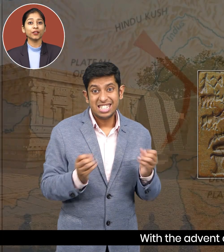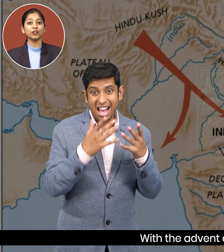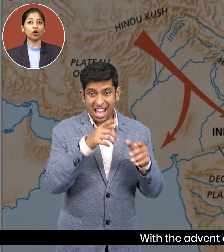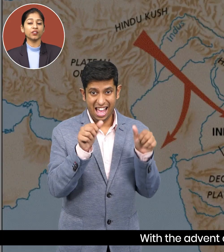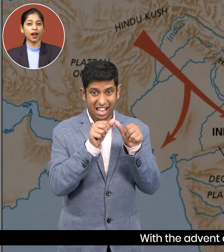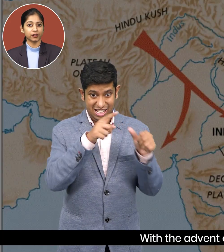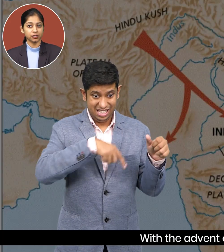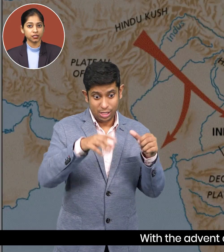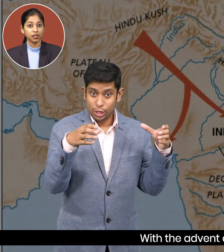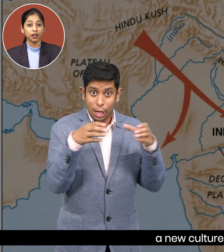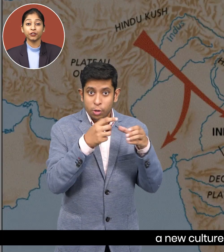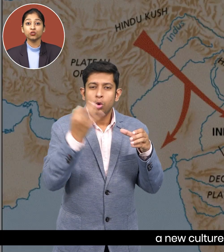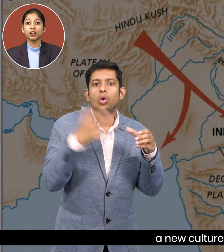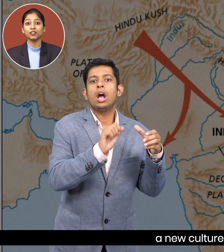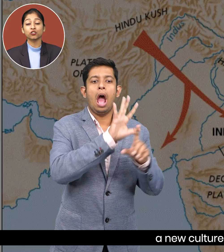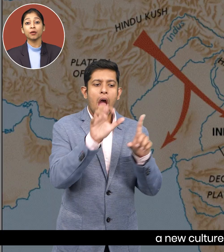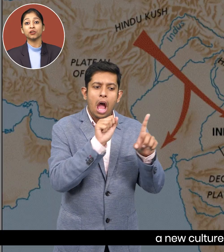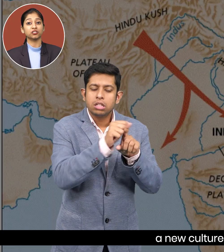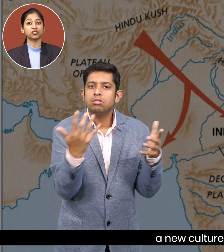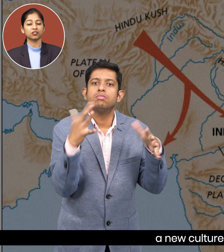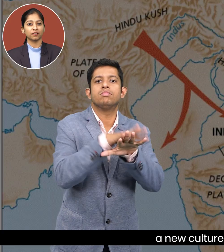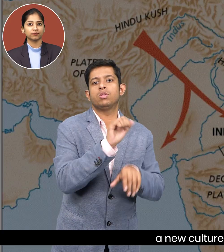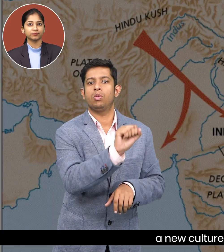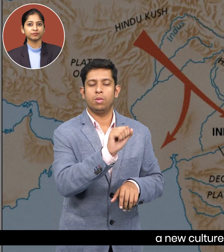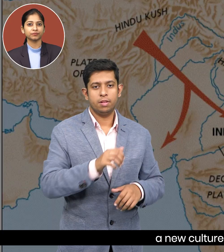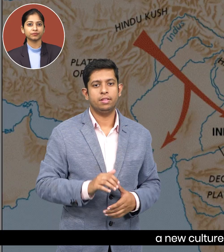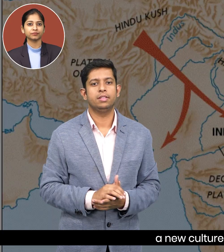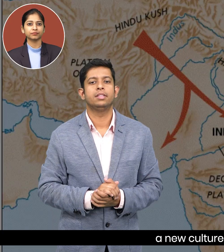With the advent of the Aryans, a new culture emerged.